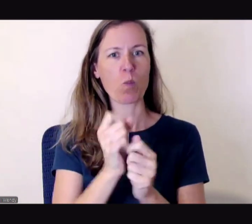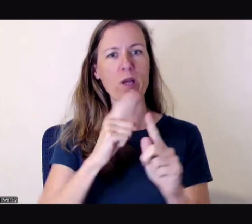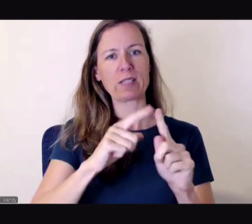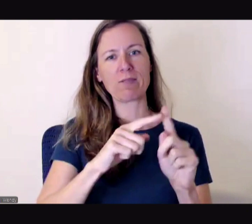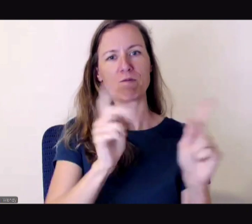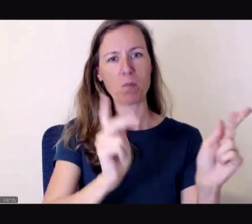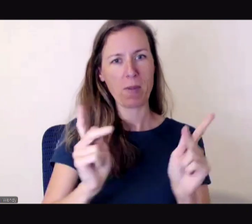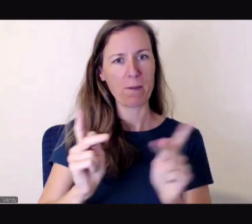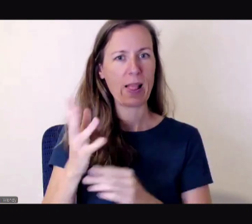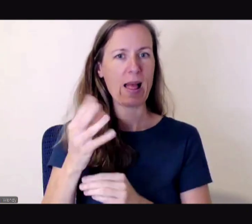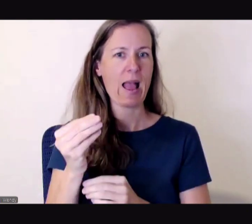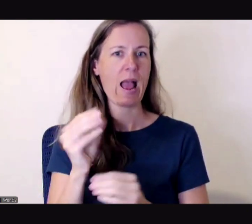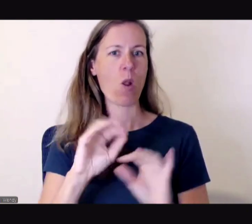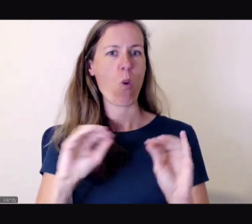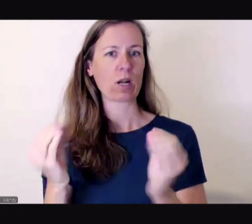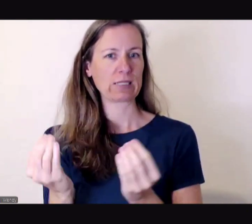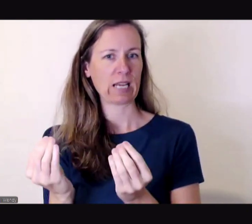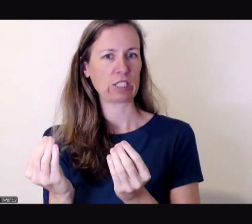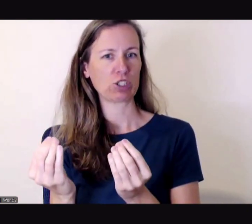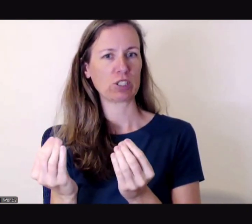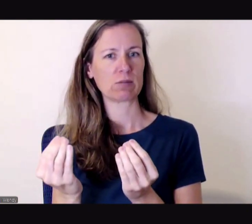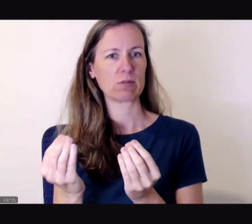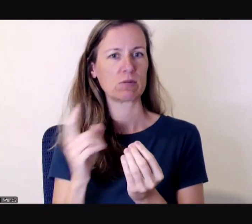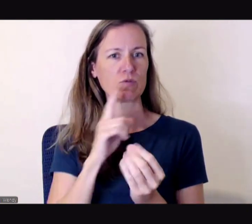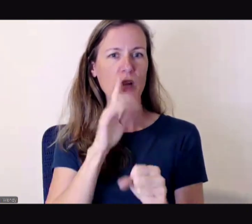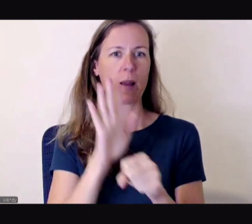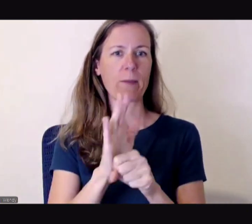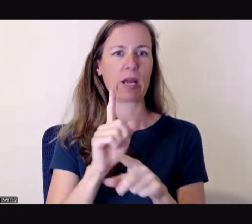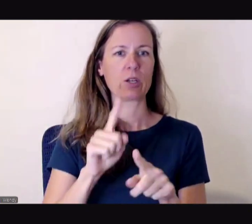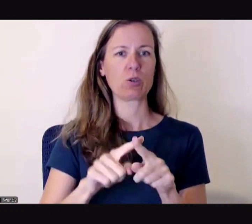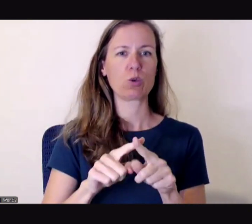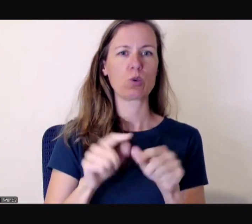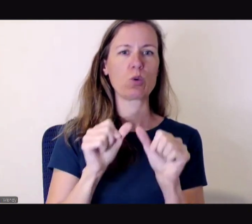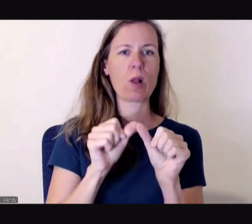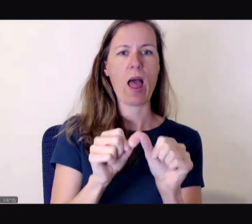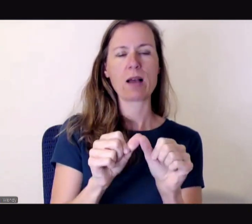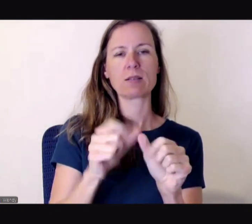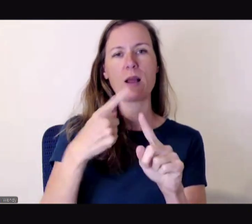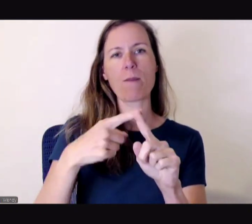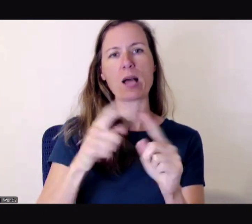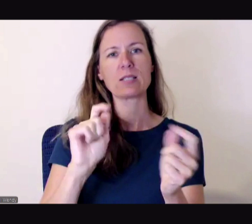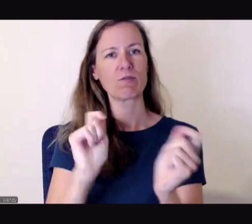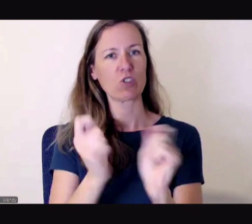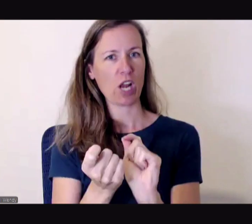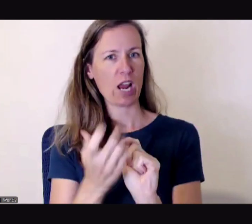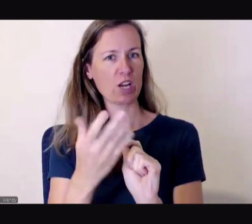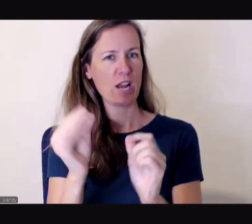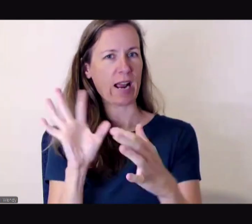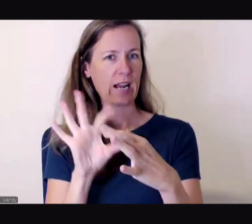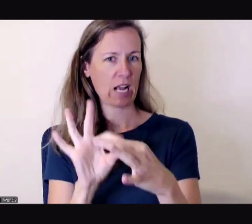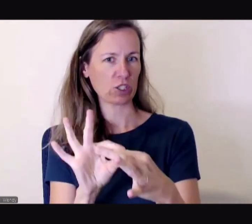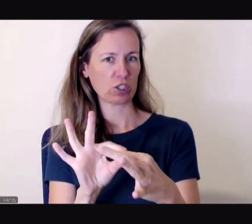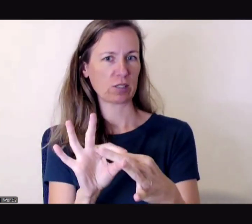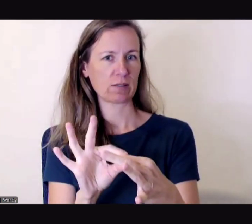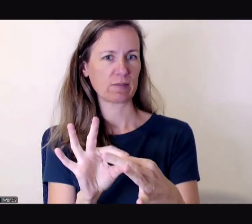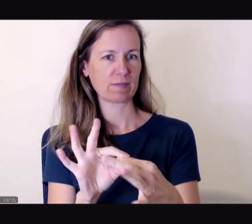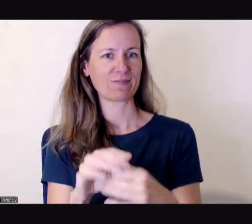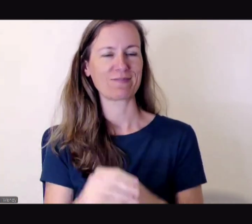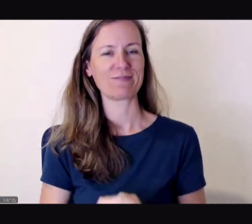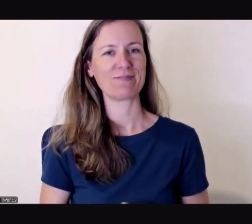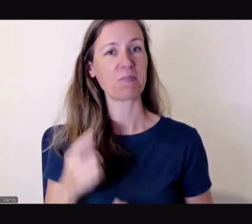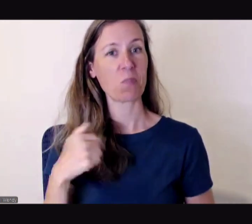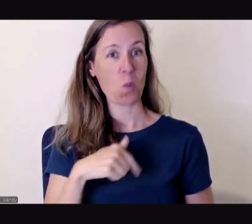positive change and connection. We are the oldest organization in town, as most of you have heard me say